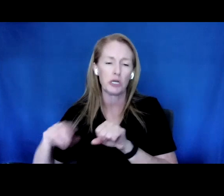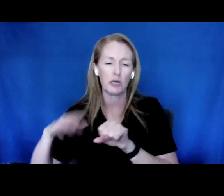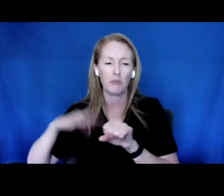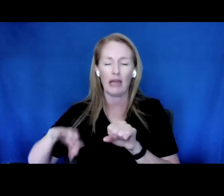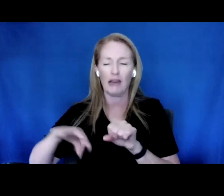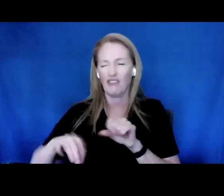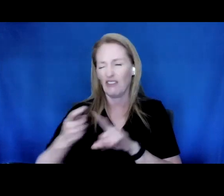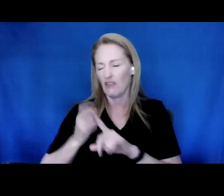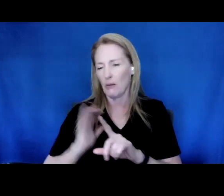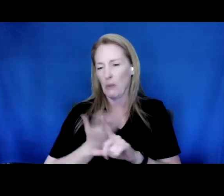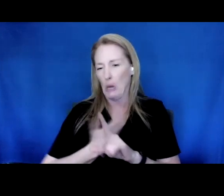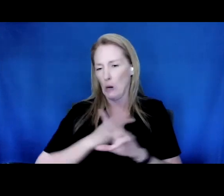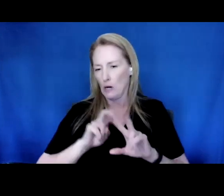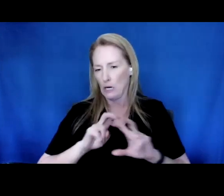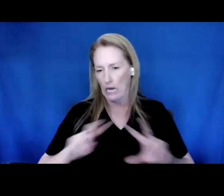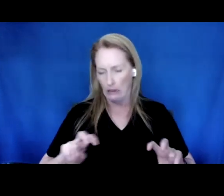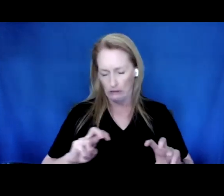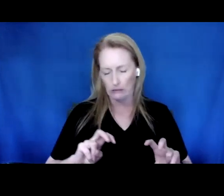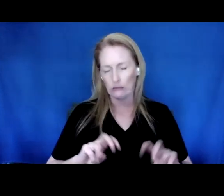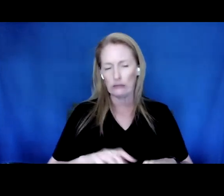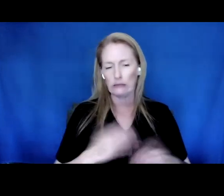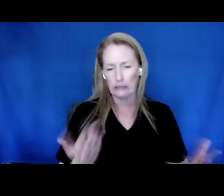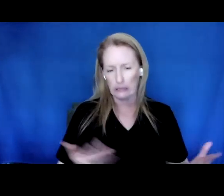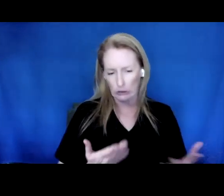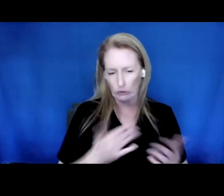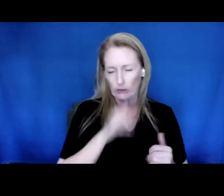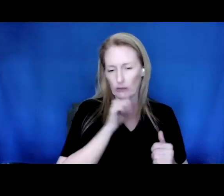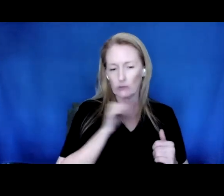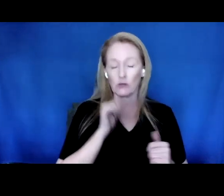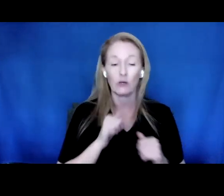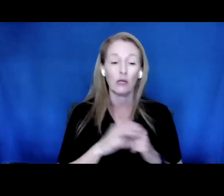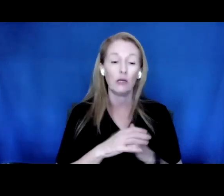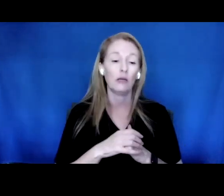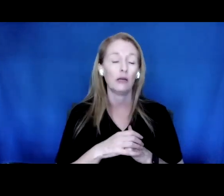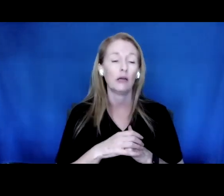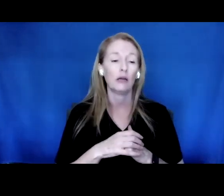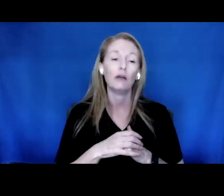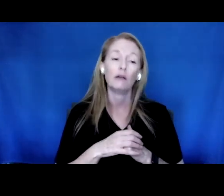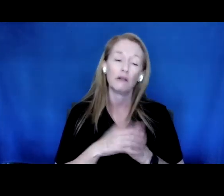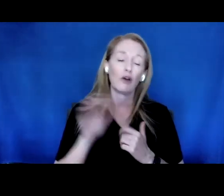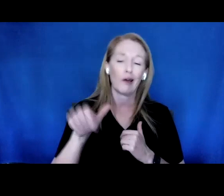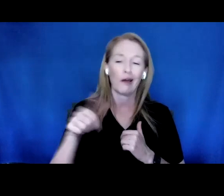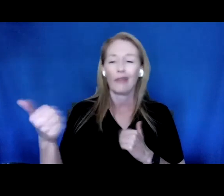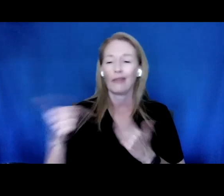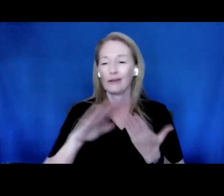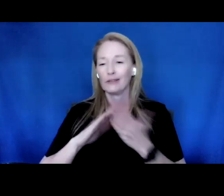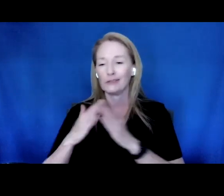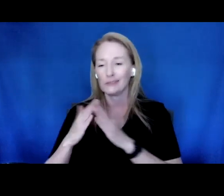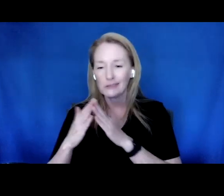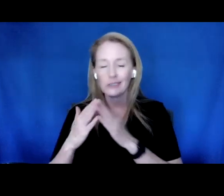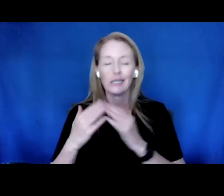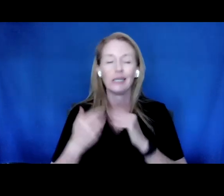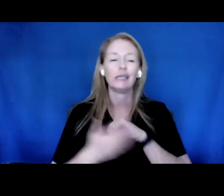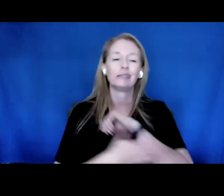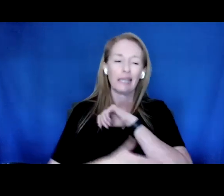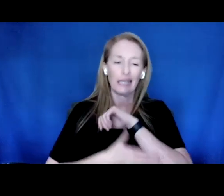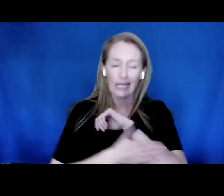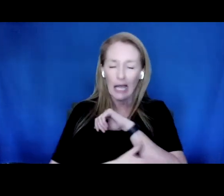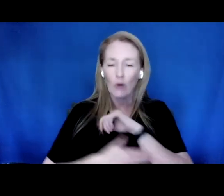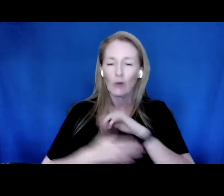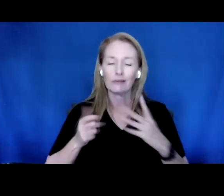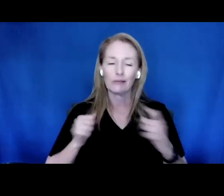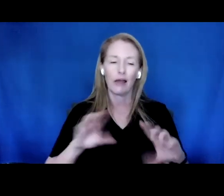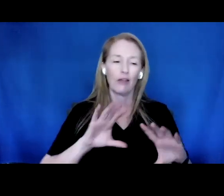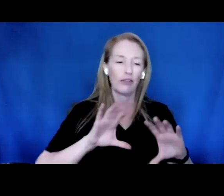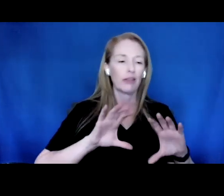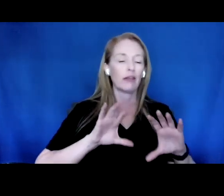conducted here. There are other city and county health departments who have conducted this analysis in other states. I